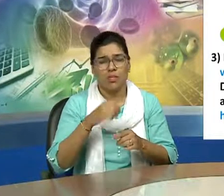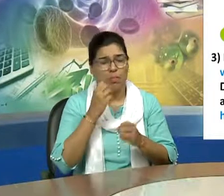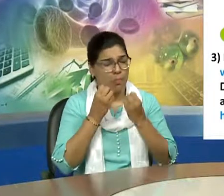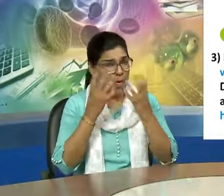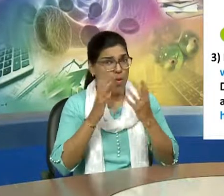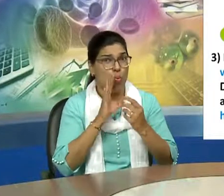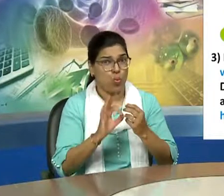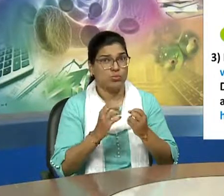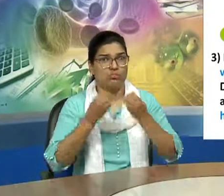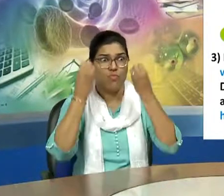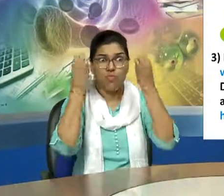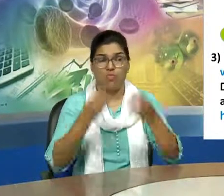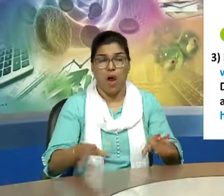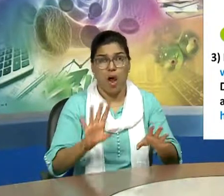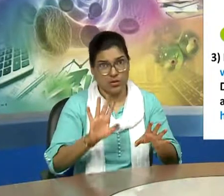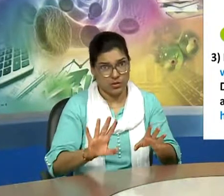generate large amount of waste,